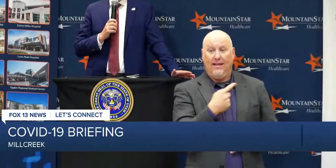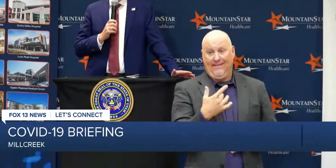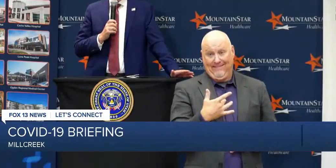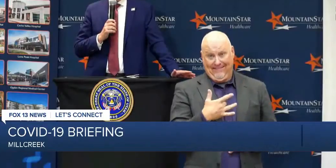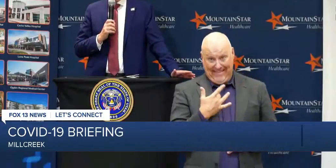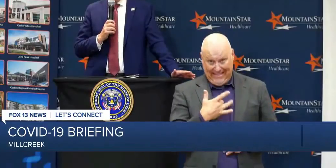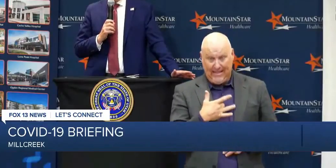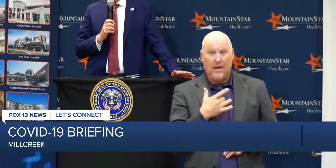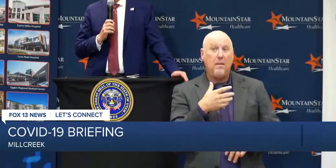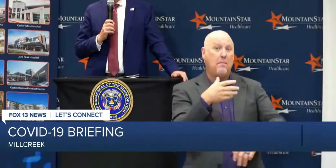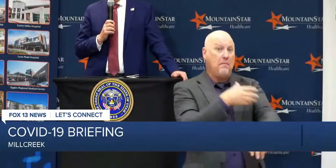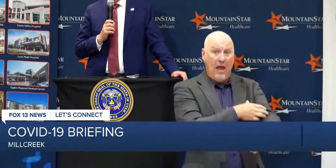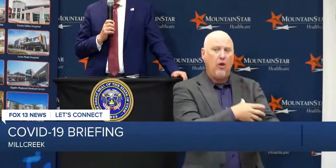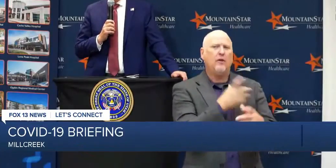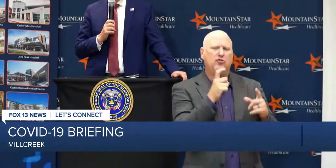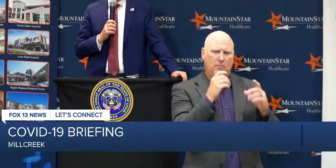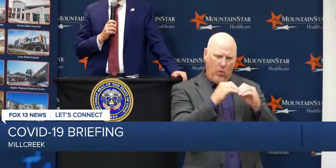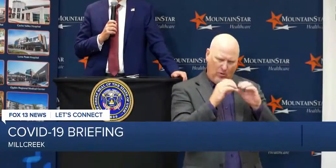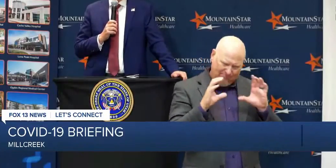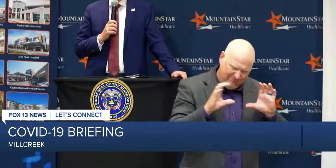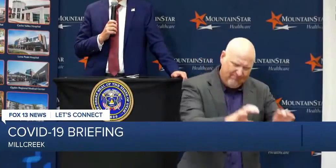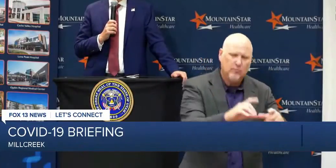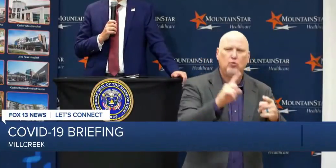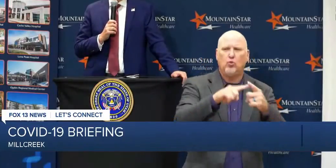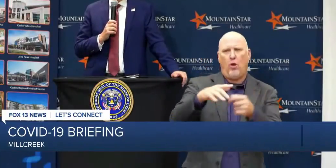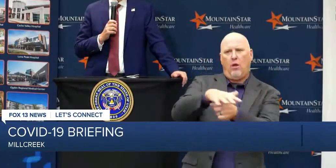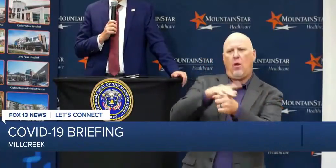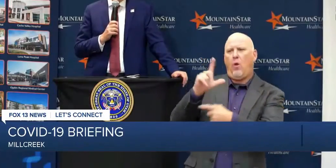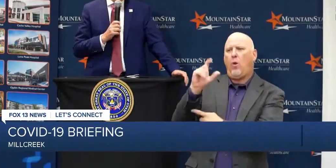now, but we continue to have these conversations, and